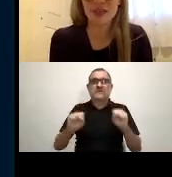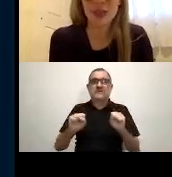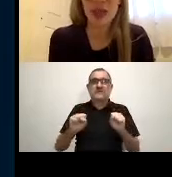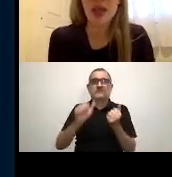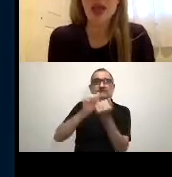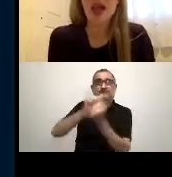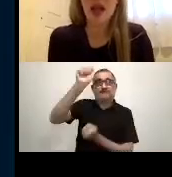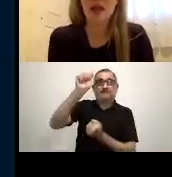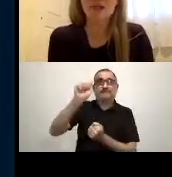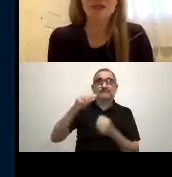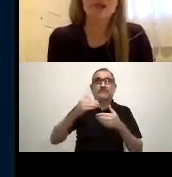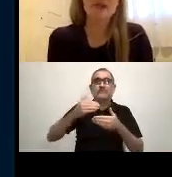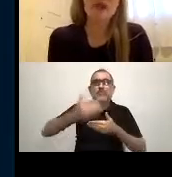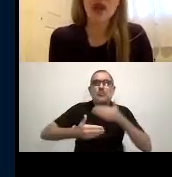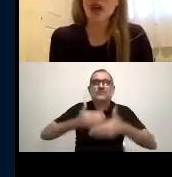year.